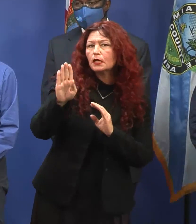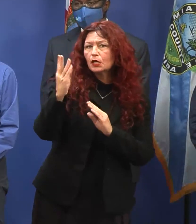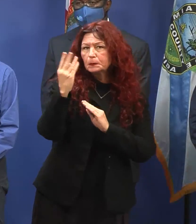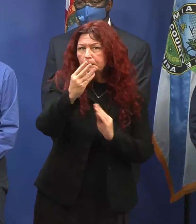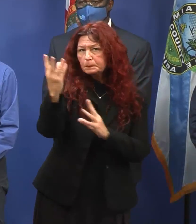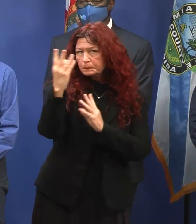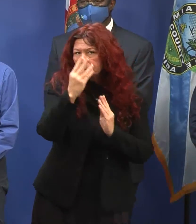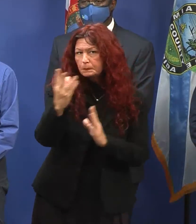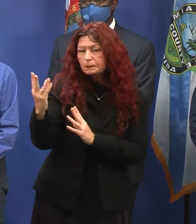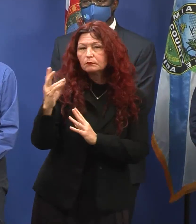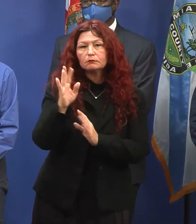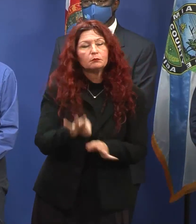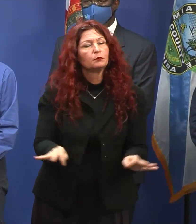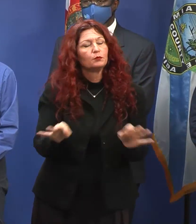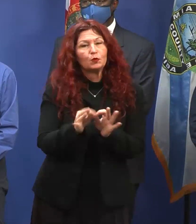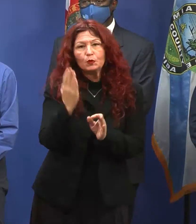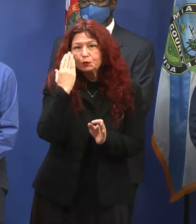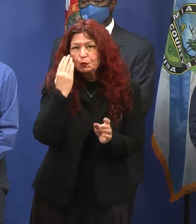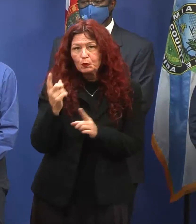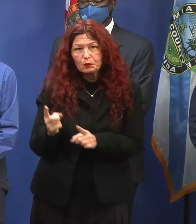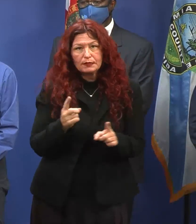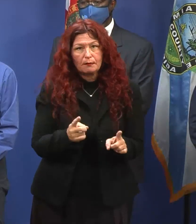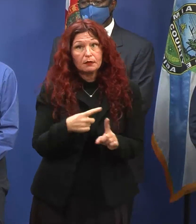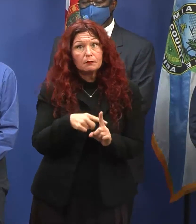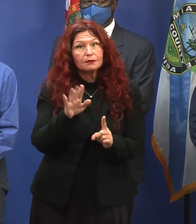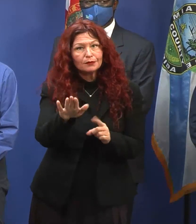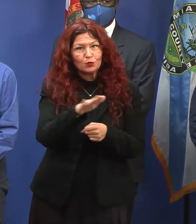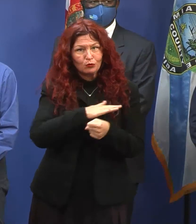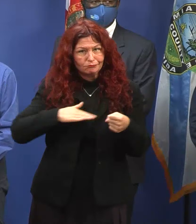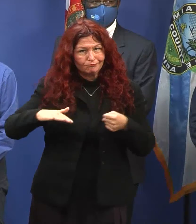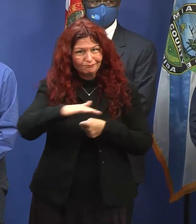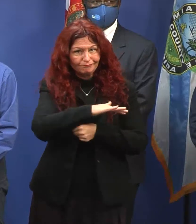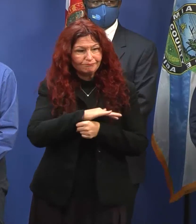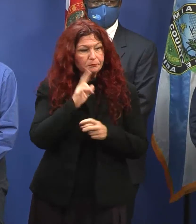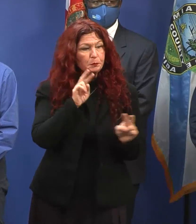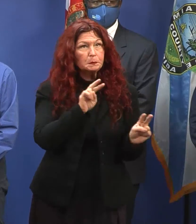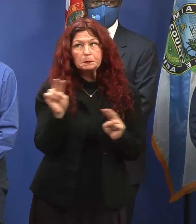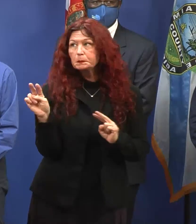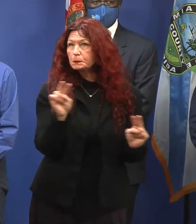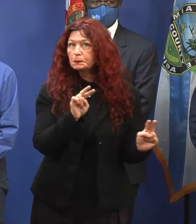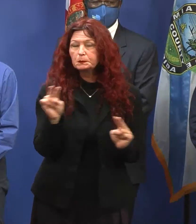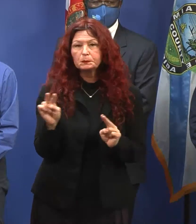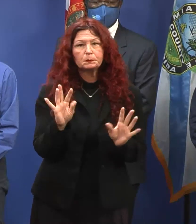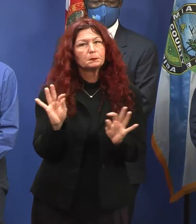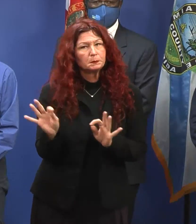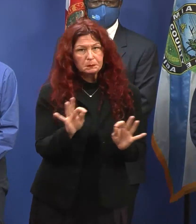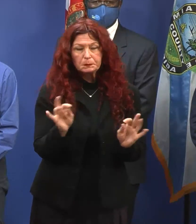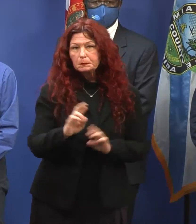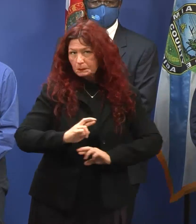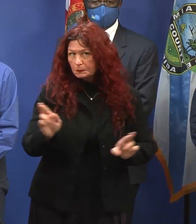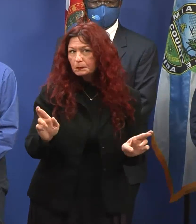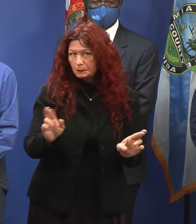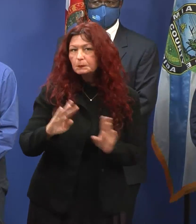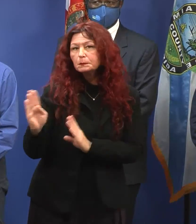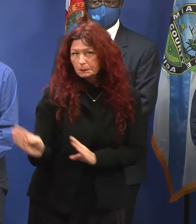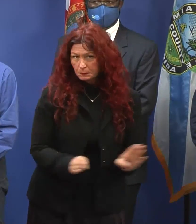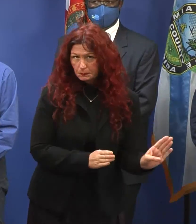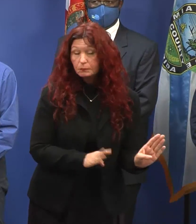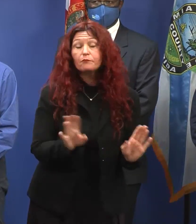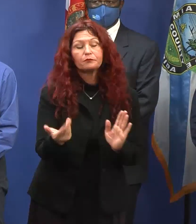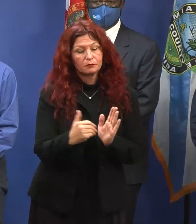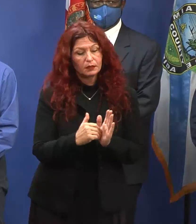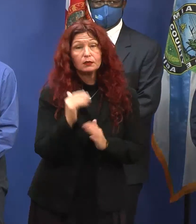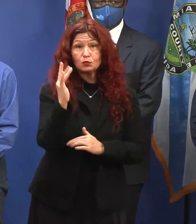surroundings. That is the most important. But it's time to prepare, as the mayor said also. And in preparing, you need to trim those